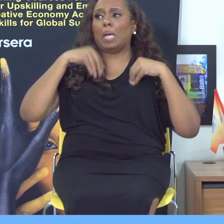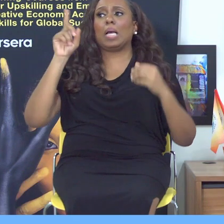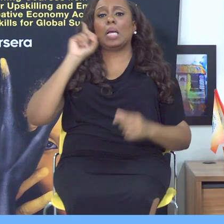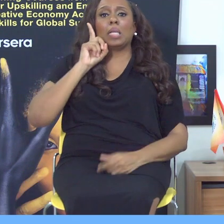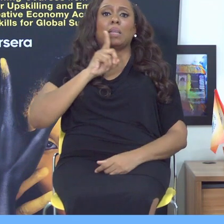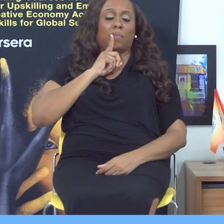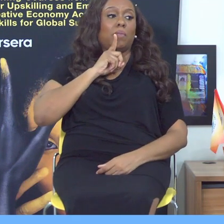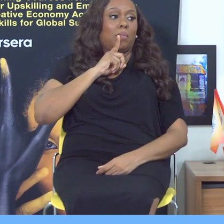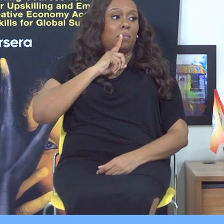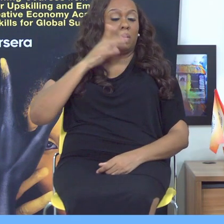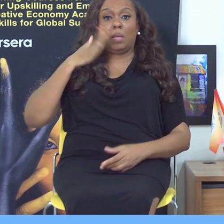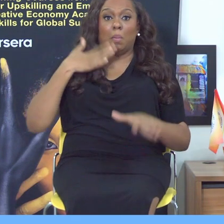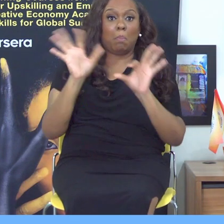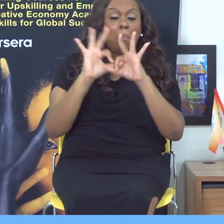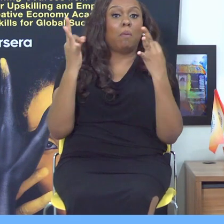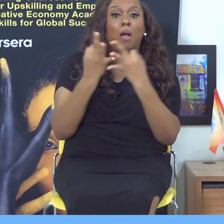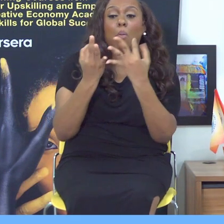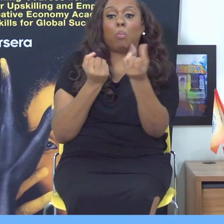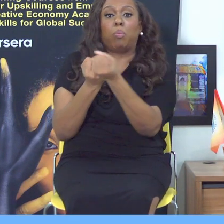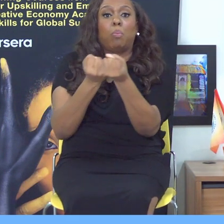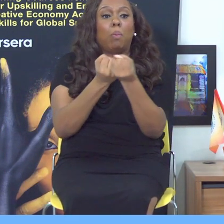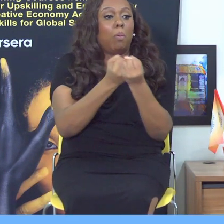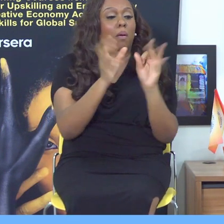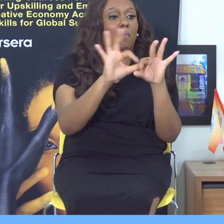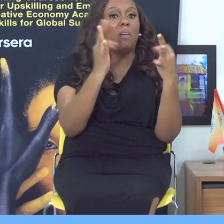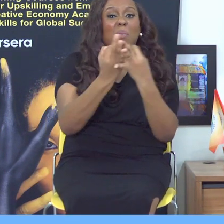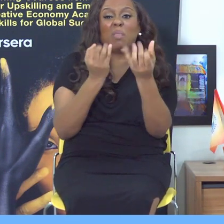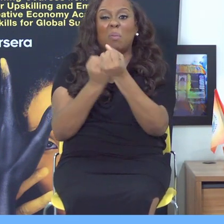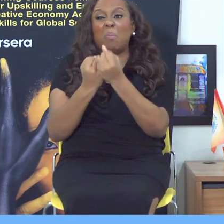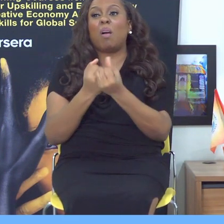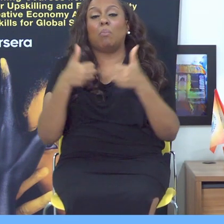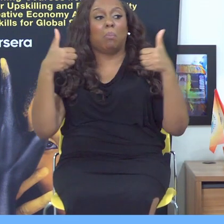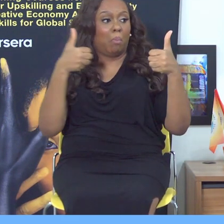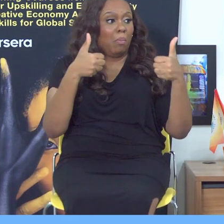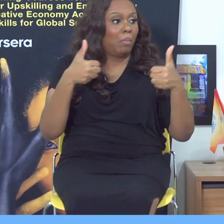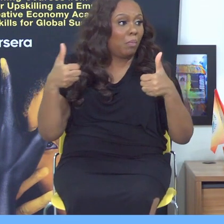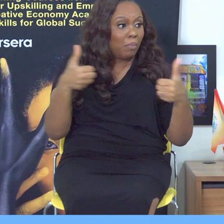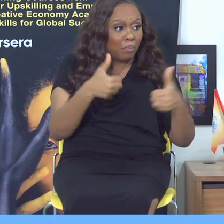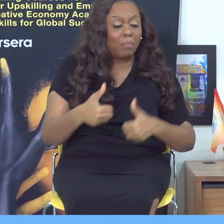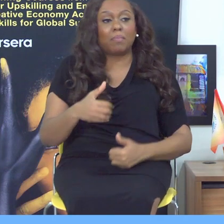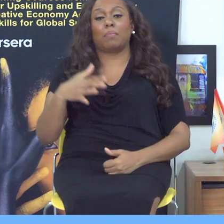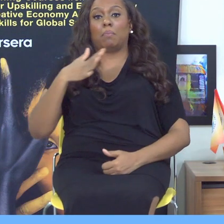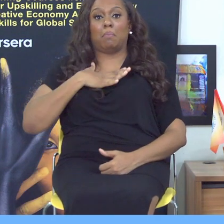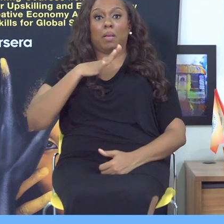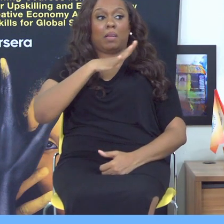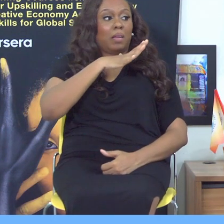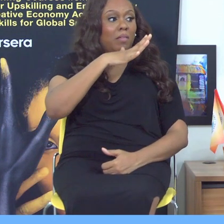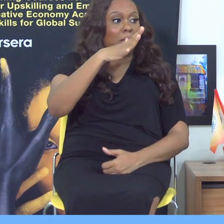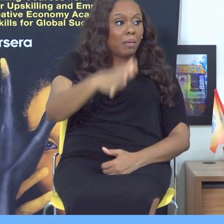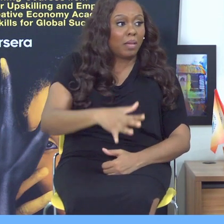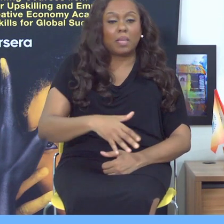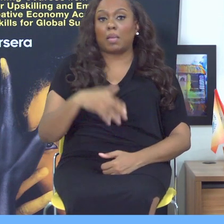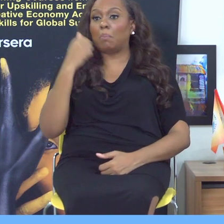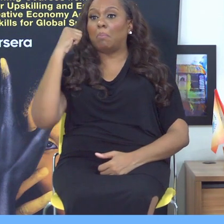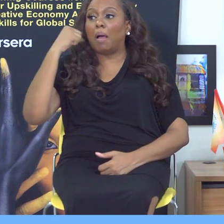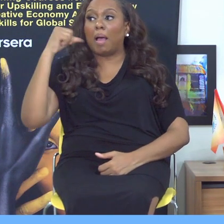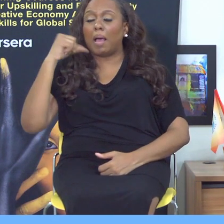my family support, and everyone, my grandmother, for example, my aunt as